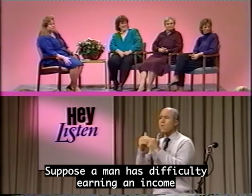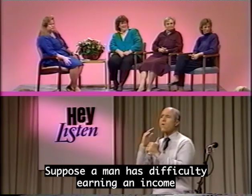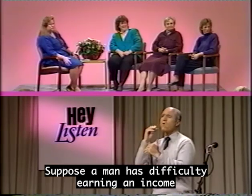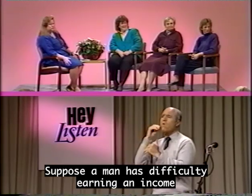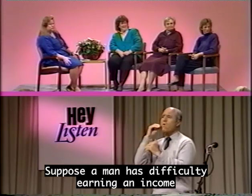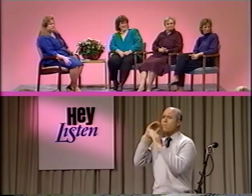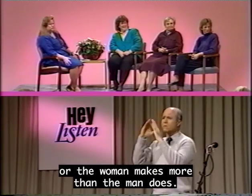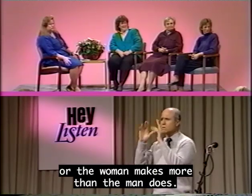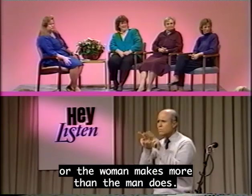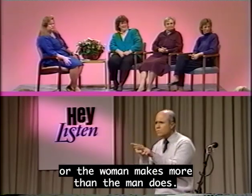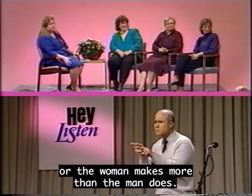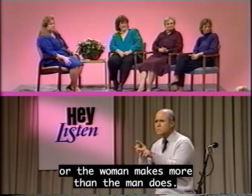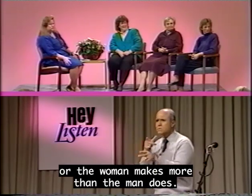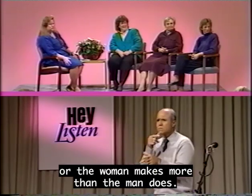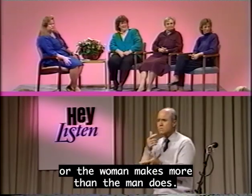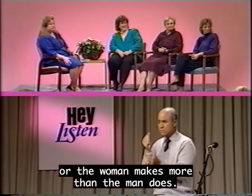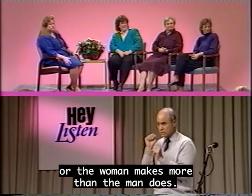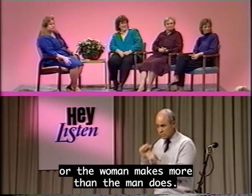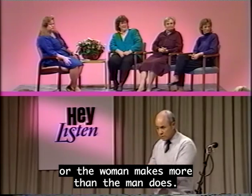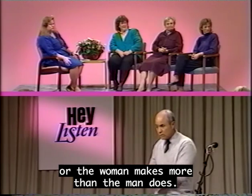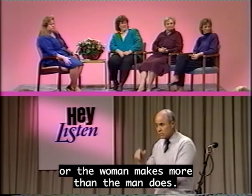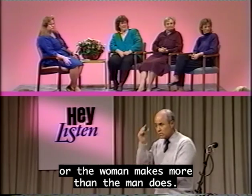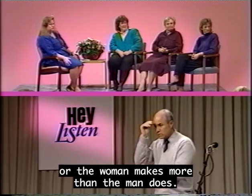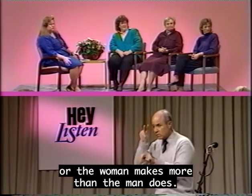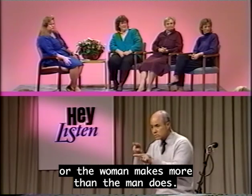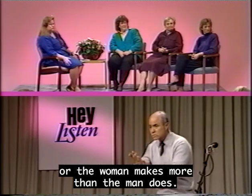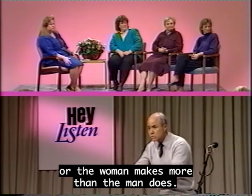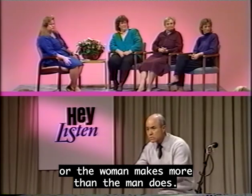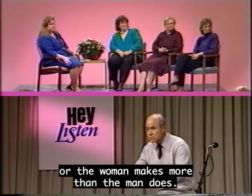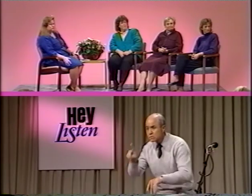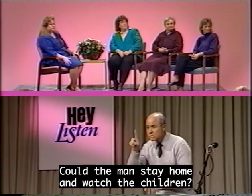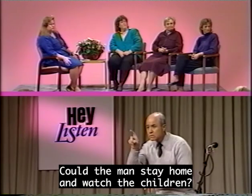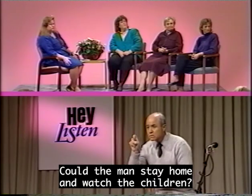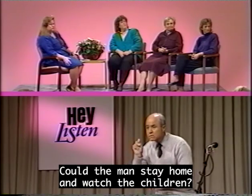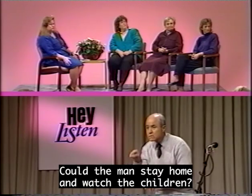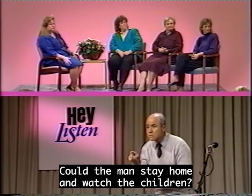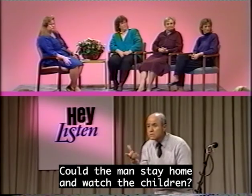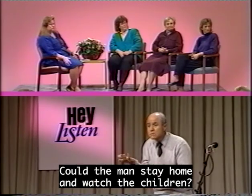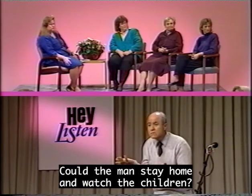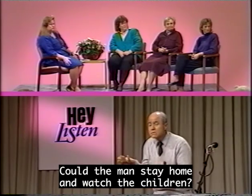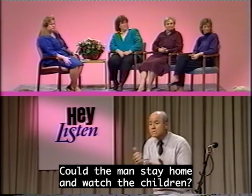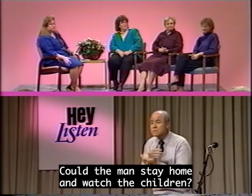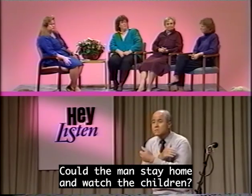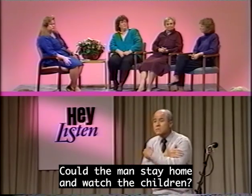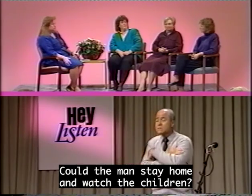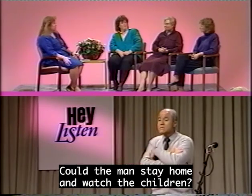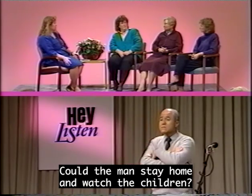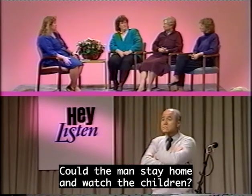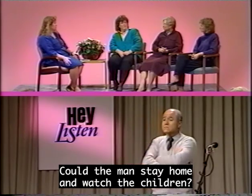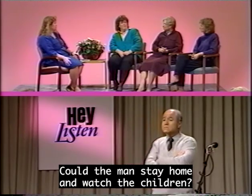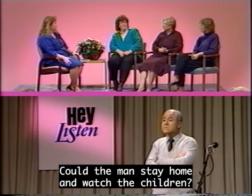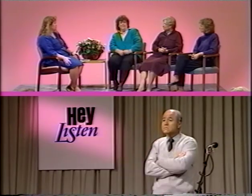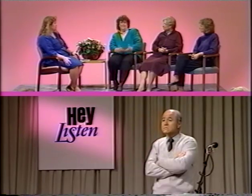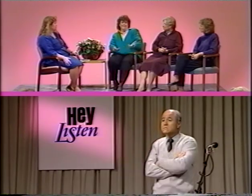an income, or the woman makes more than the man does. Could the man stay home and watch the children?